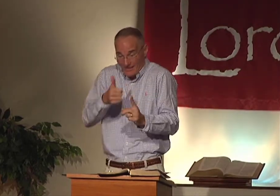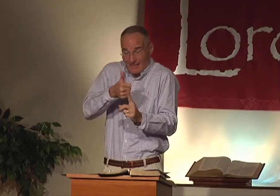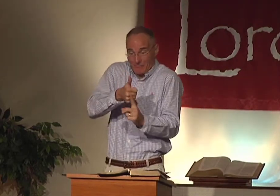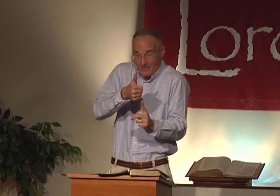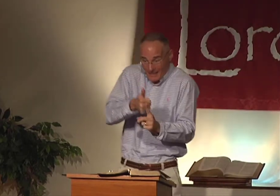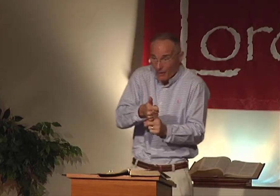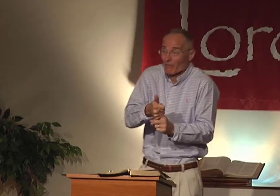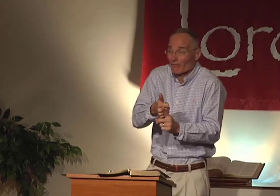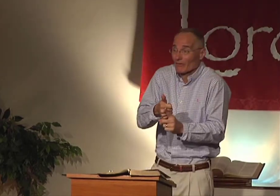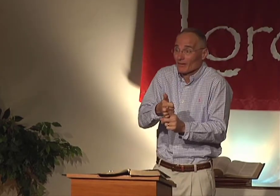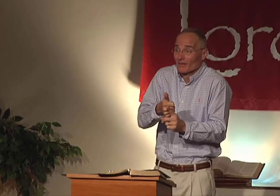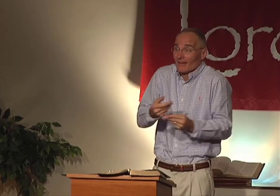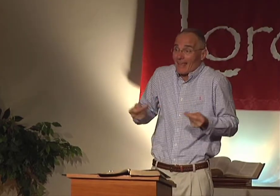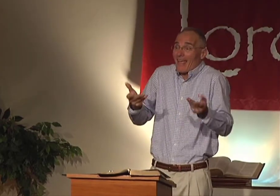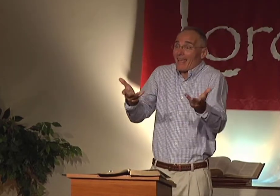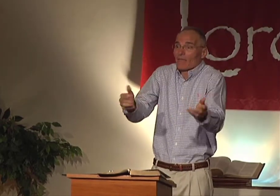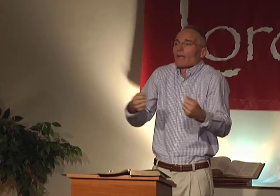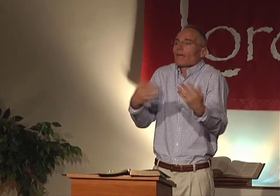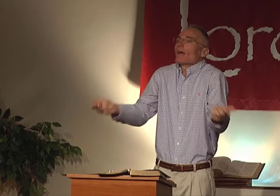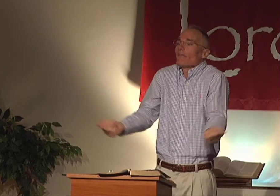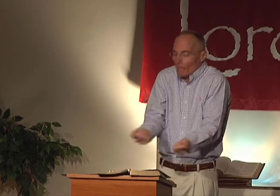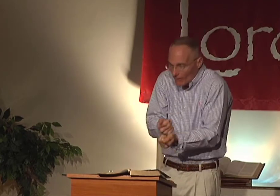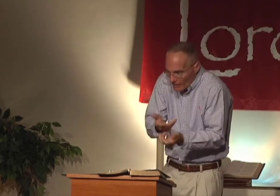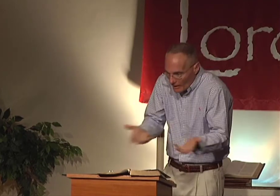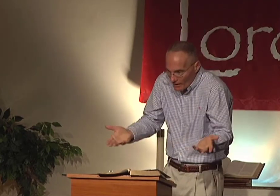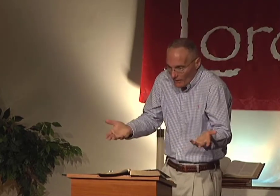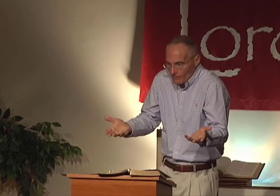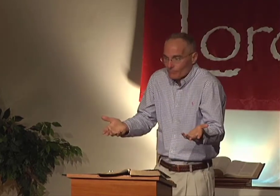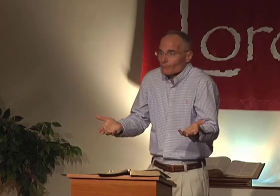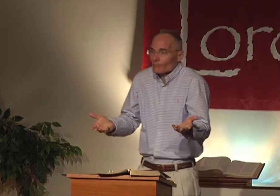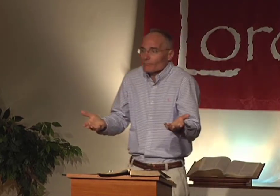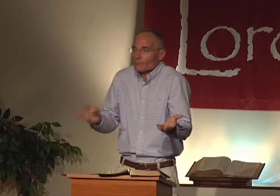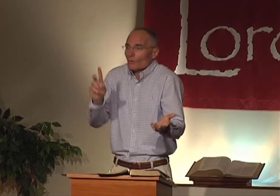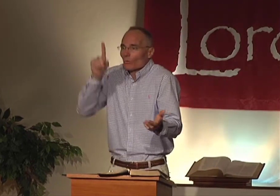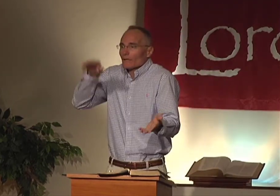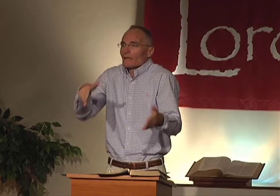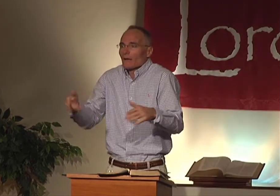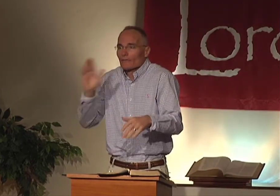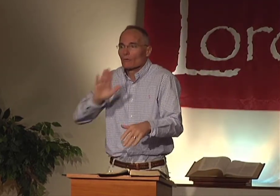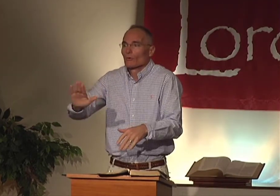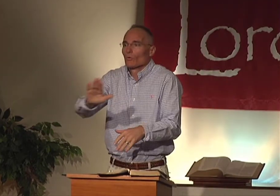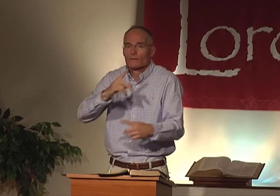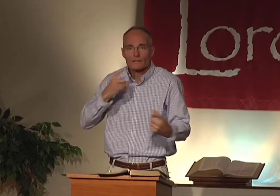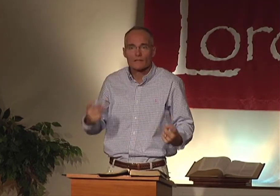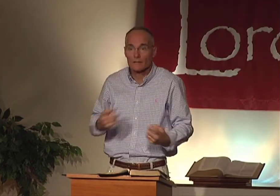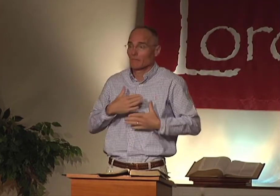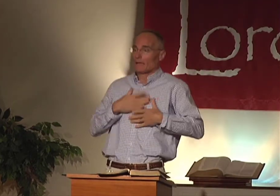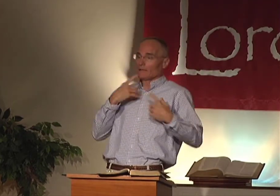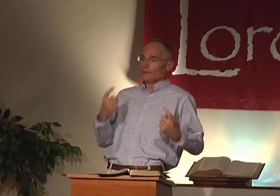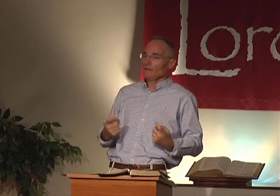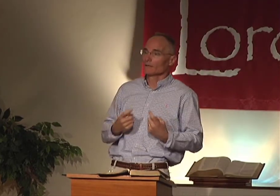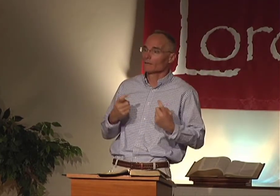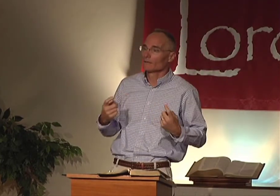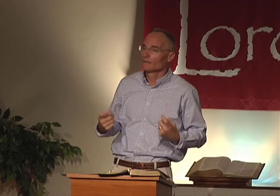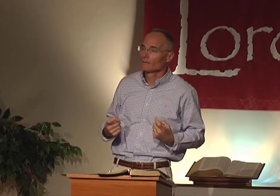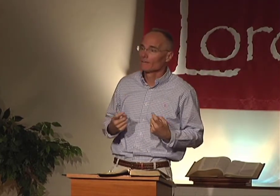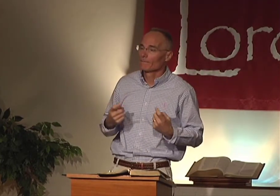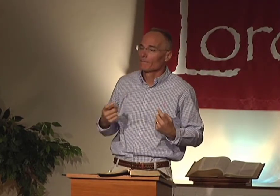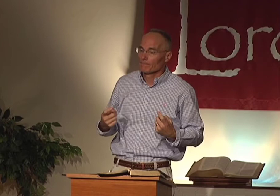Because that's what Jesus himself did. He gave everything. When he died for your sins and my